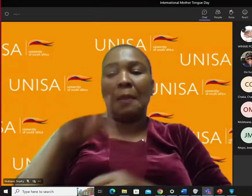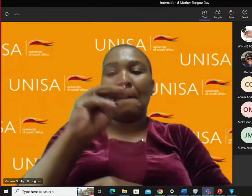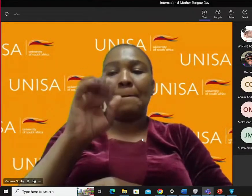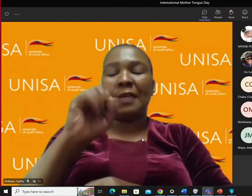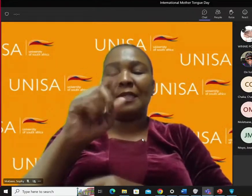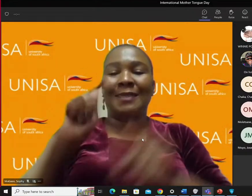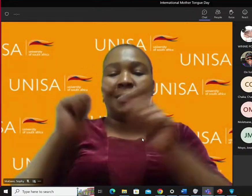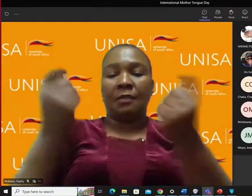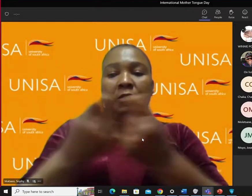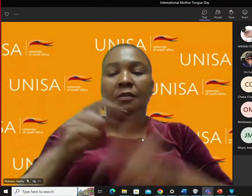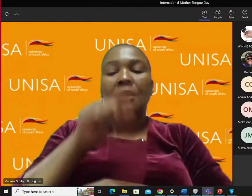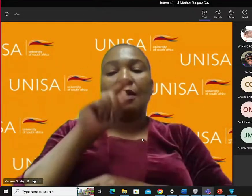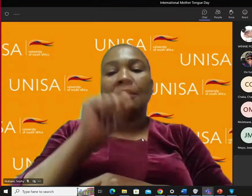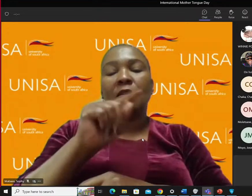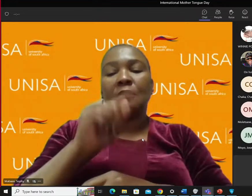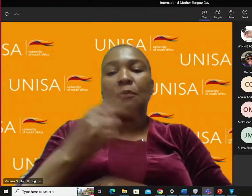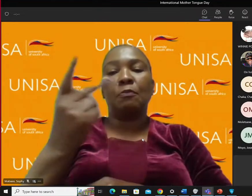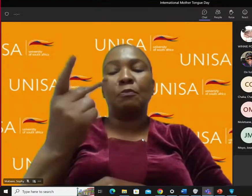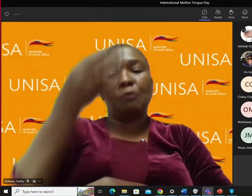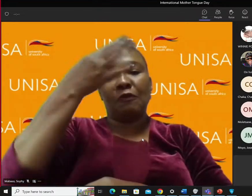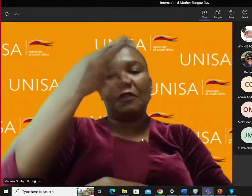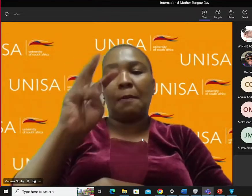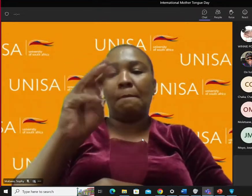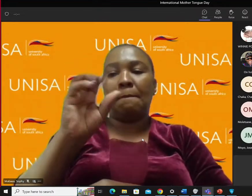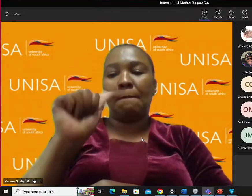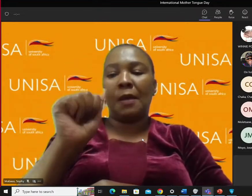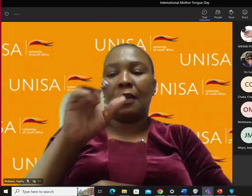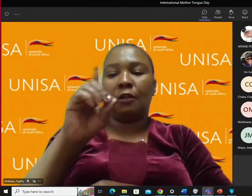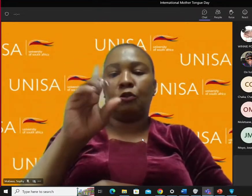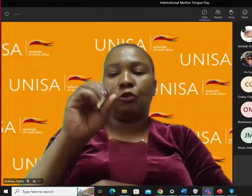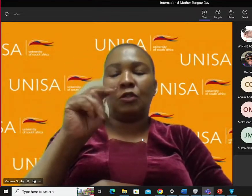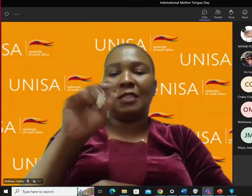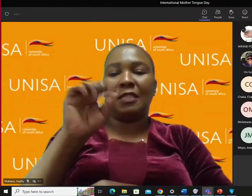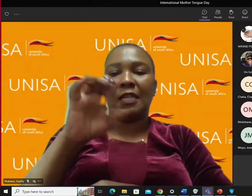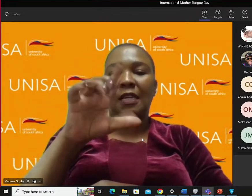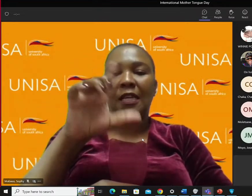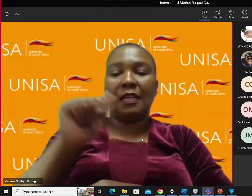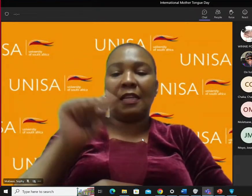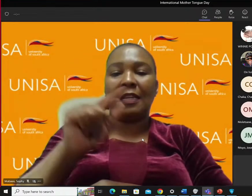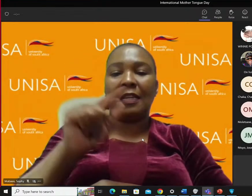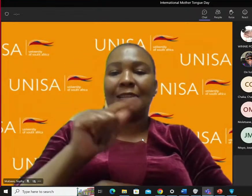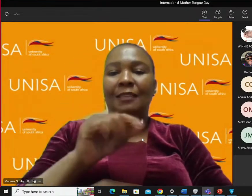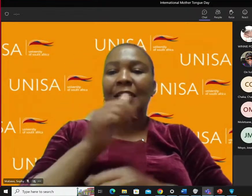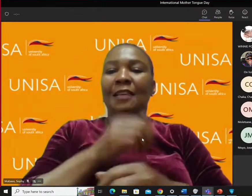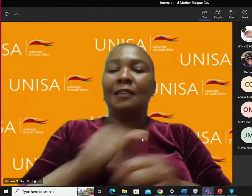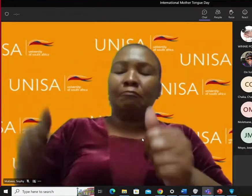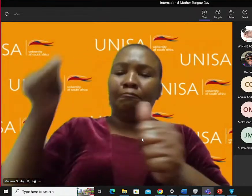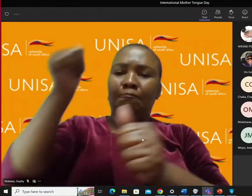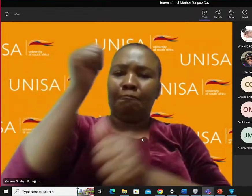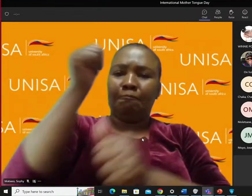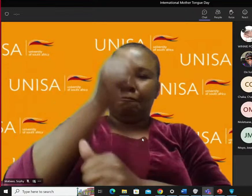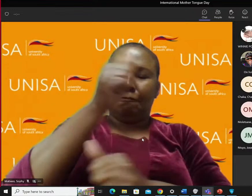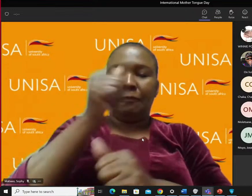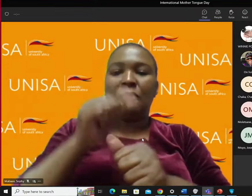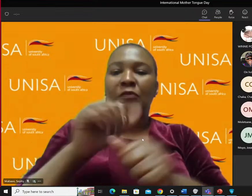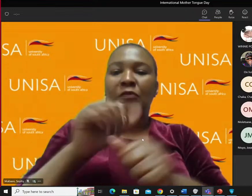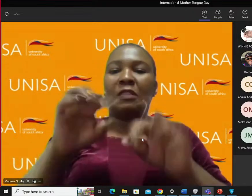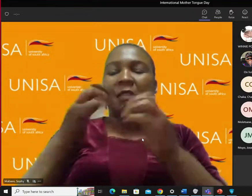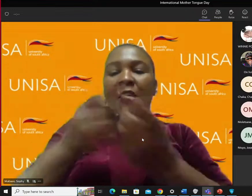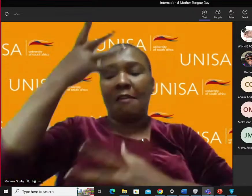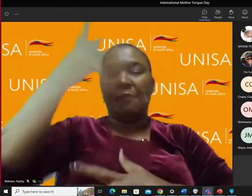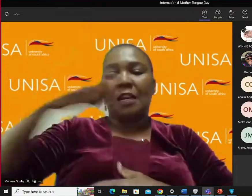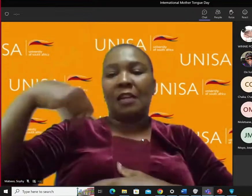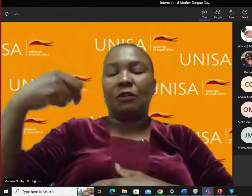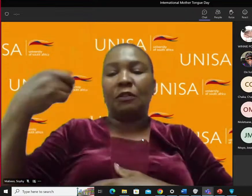And also Prof. Matonsela, the COD of Department of African Languages. He was just here,